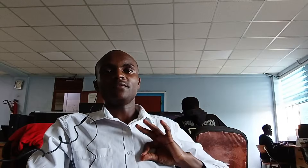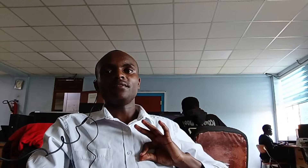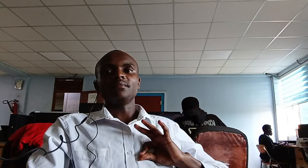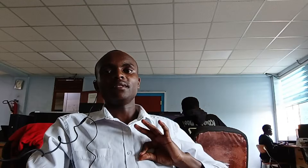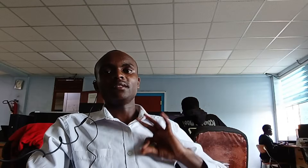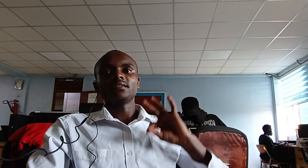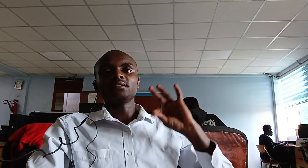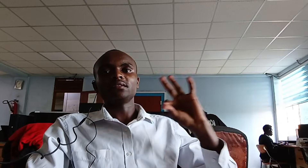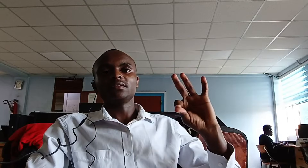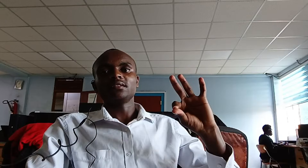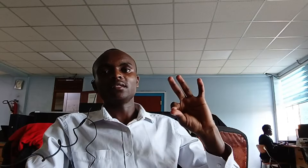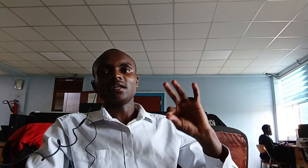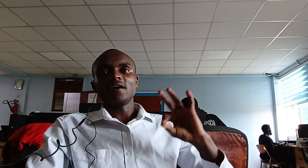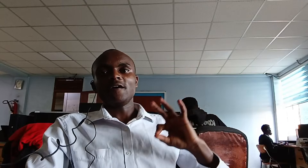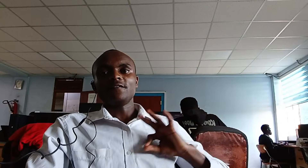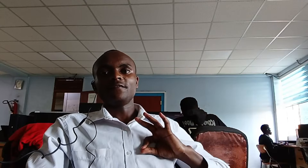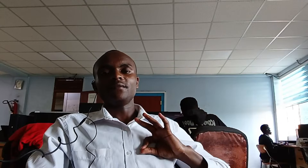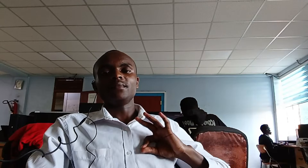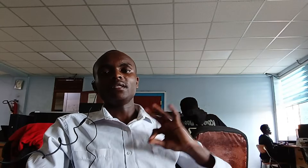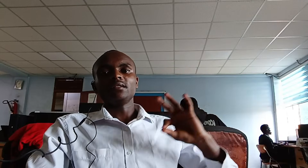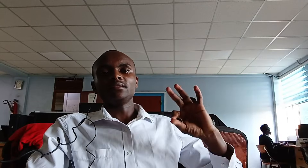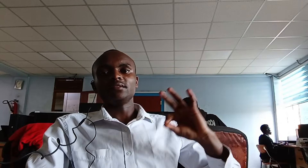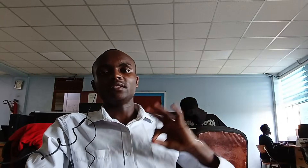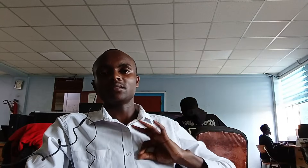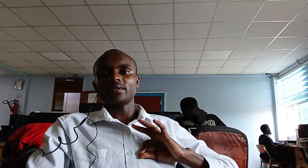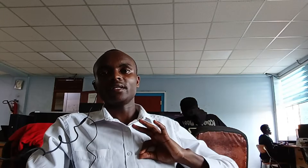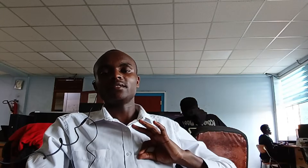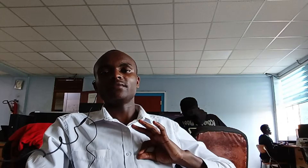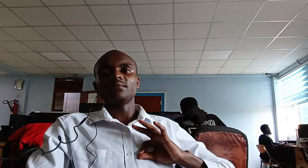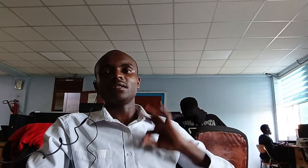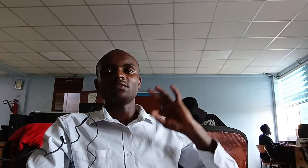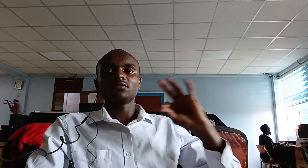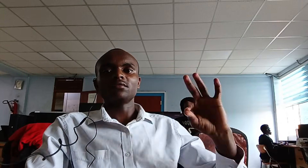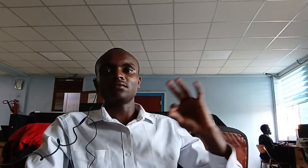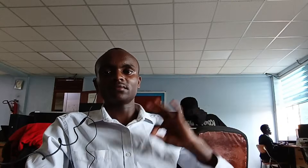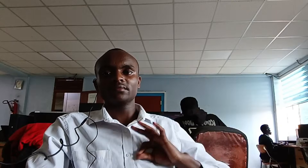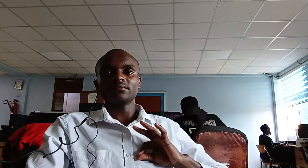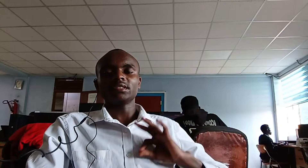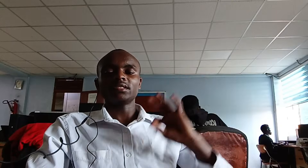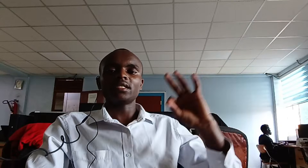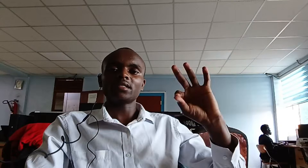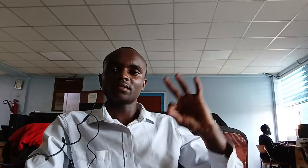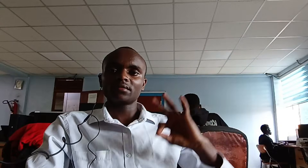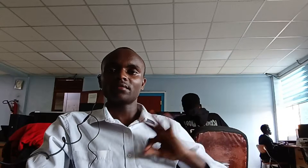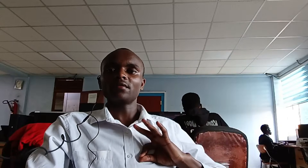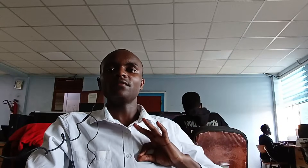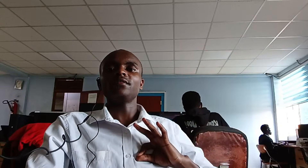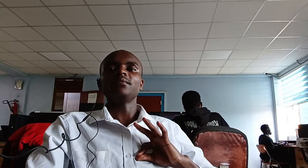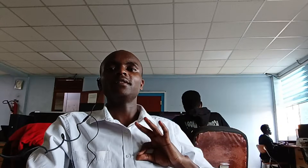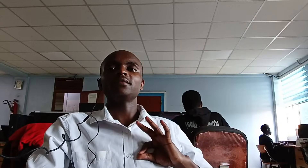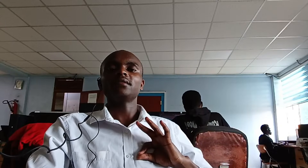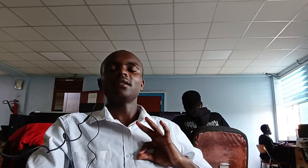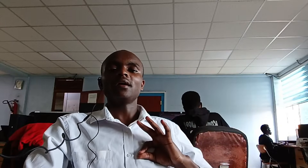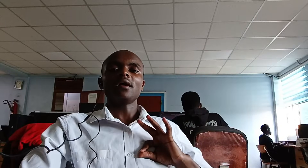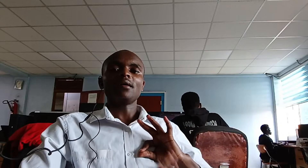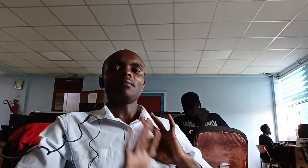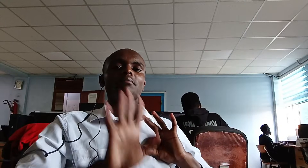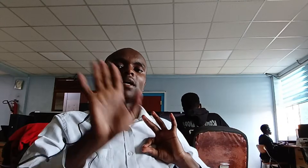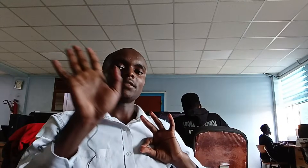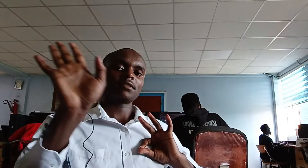female, female, just bring it female. Don't do just female. Bas,